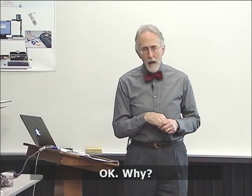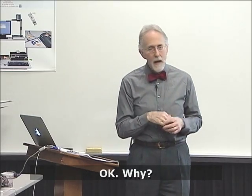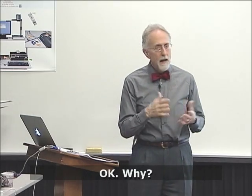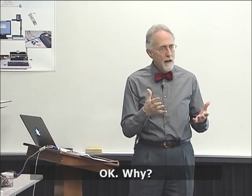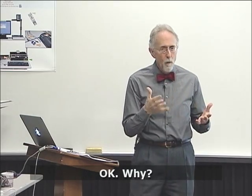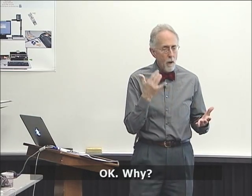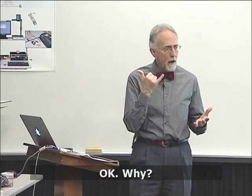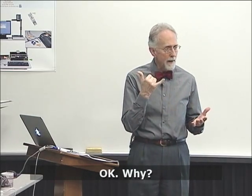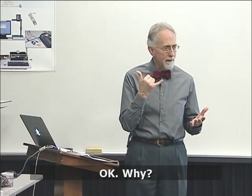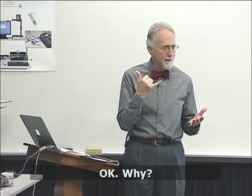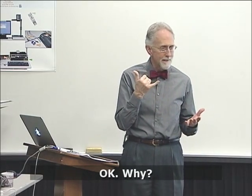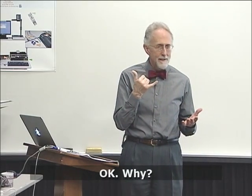Why?